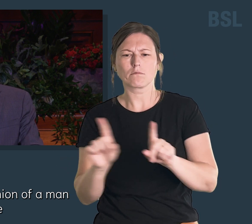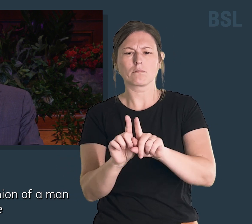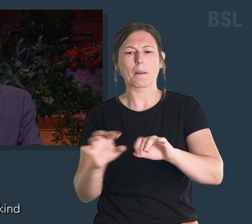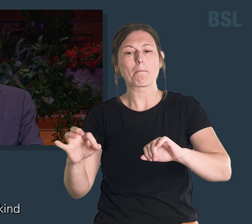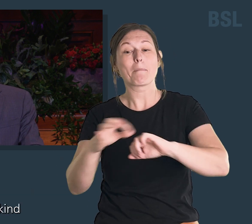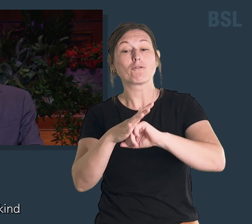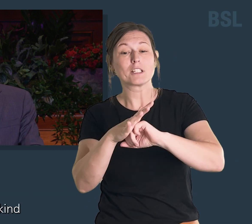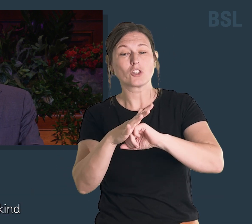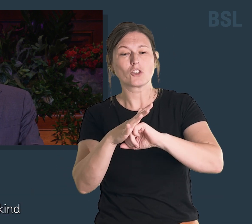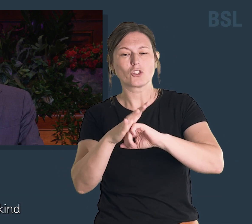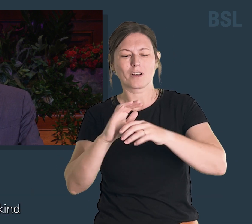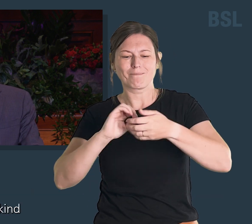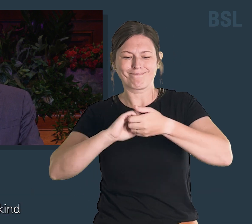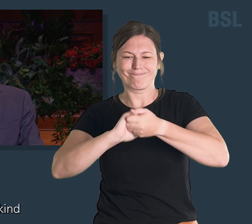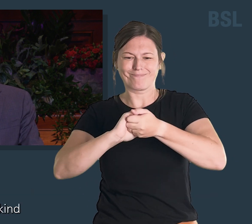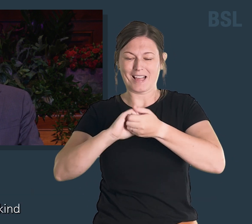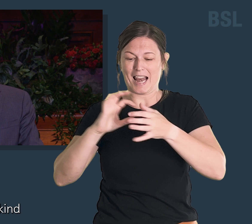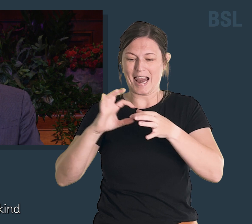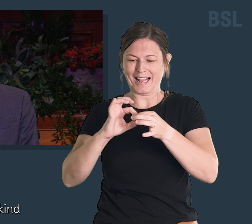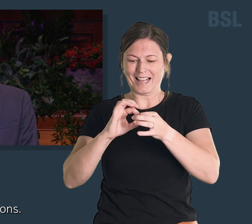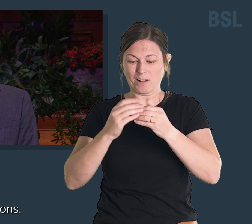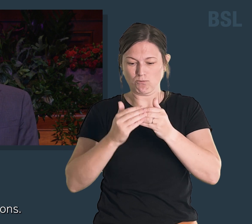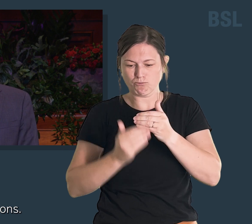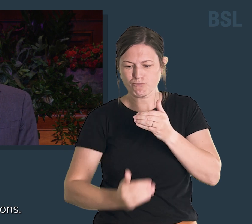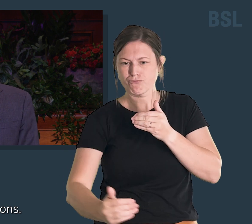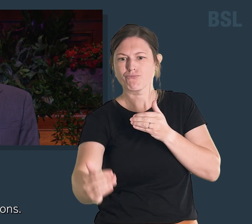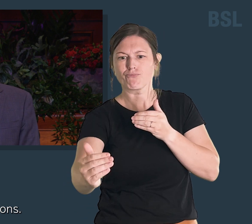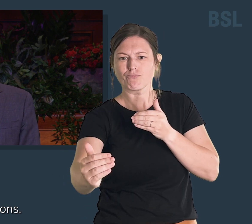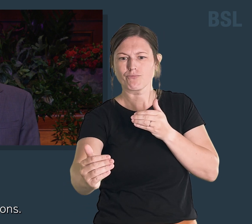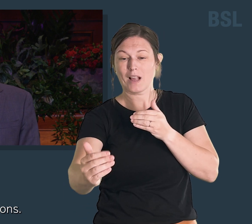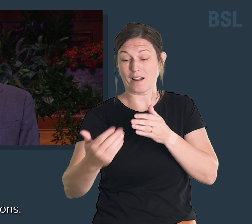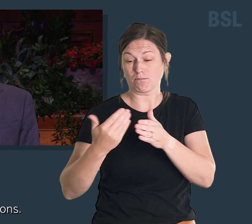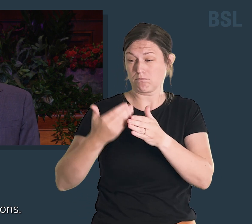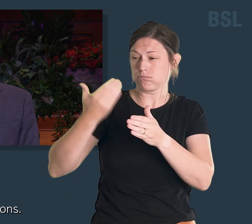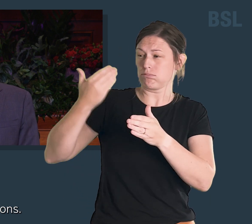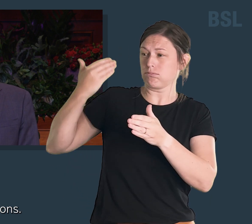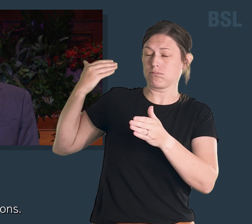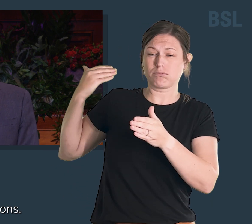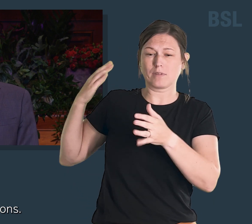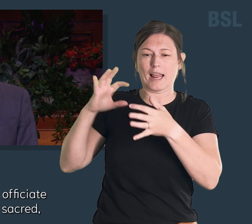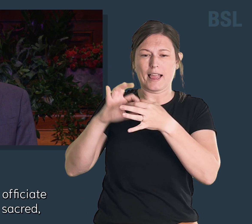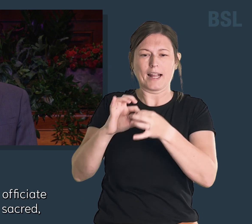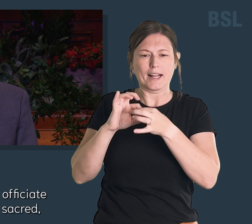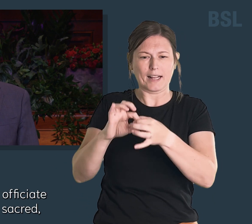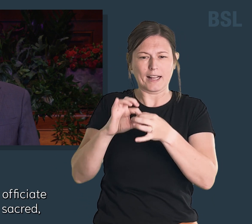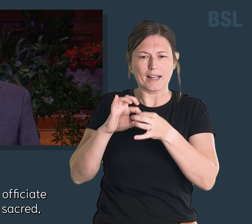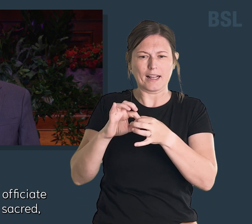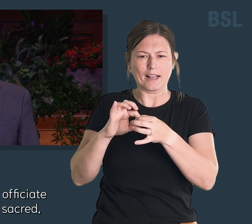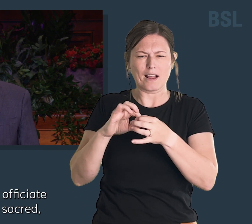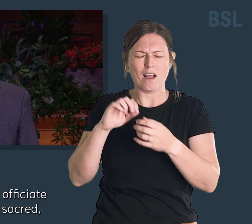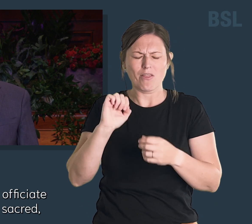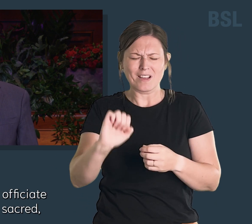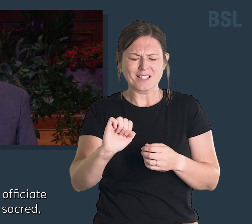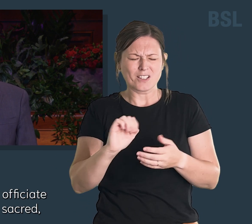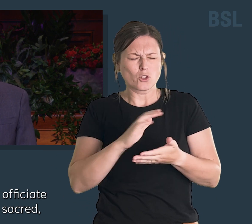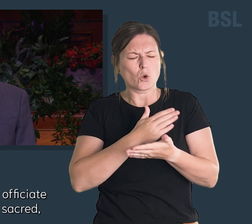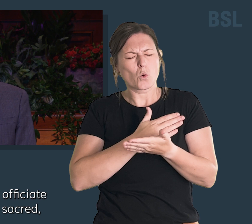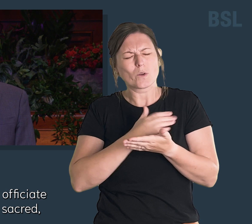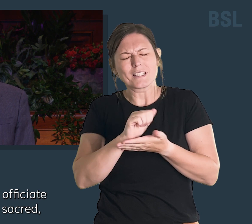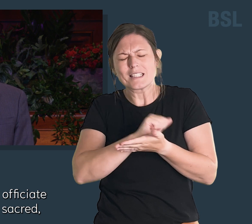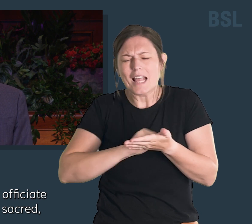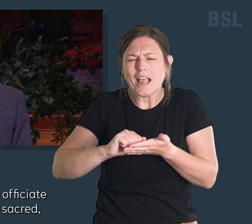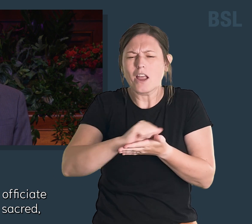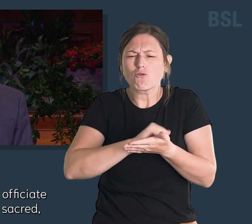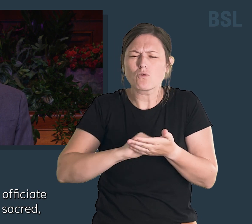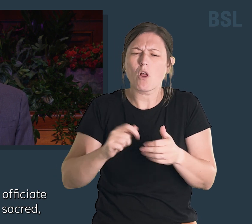and the linking of humankind through all their generations. Because the authority to officiate in these